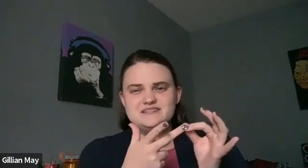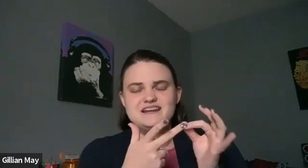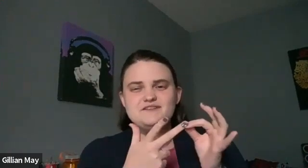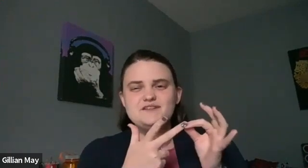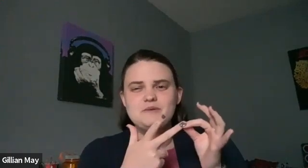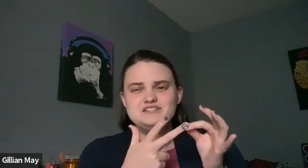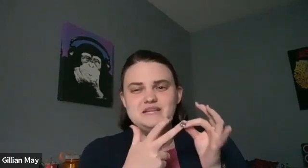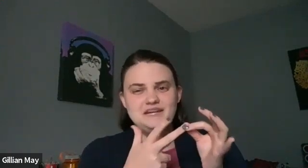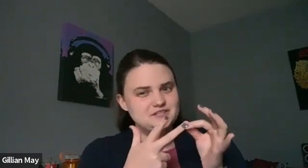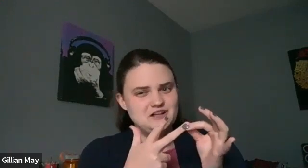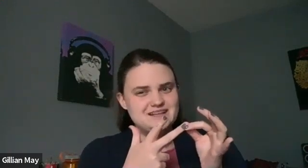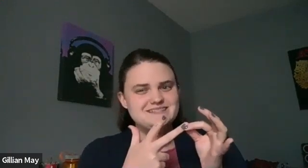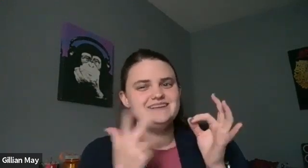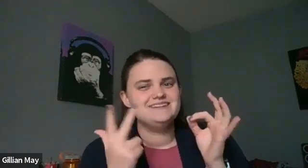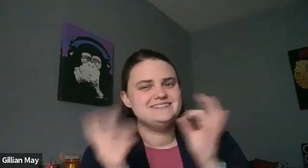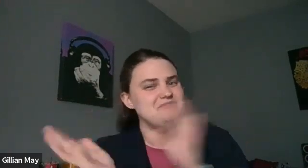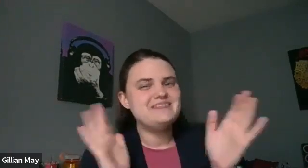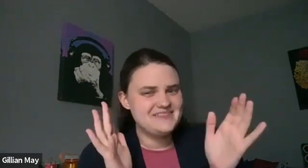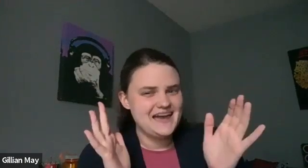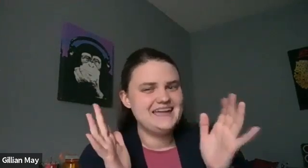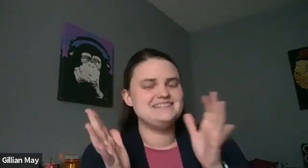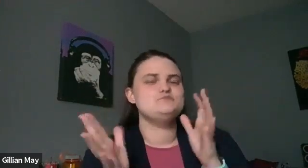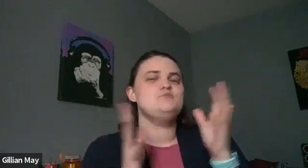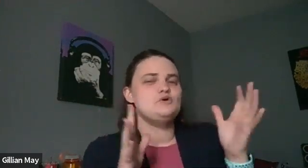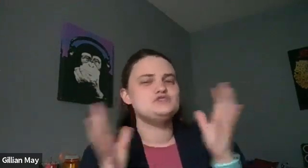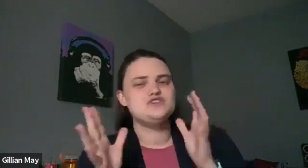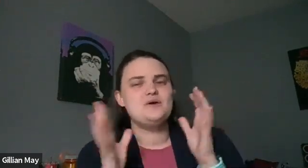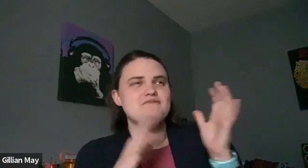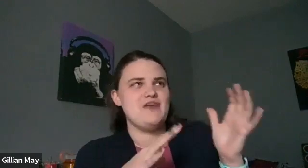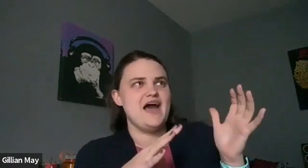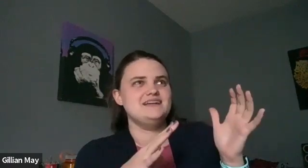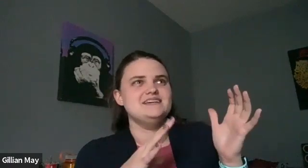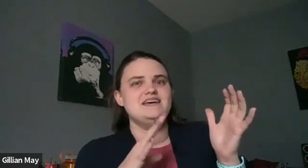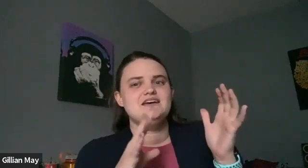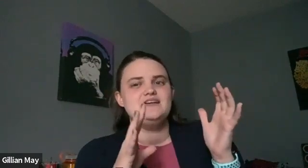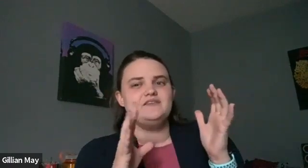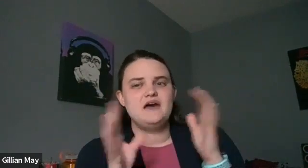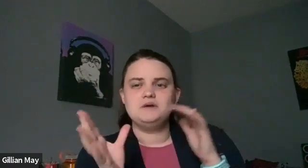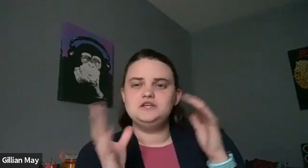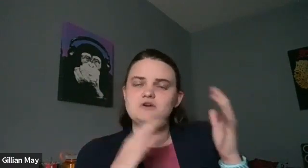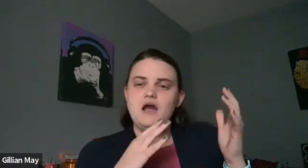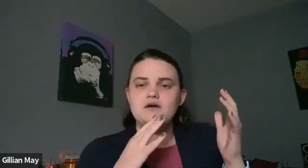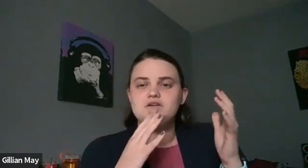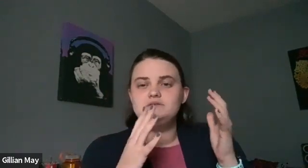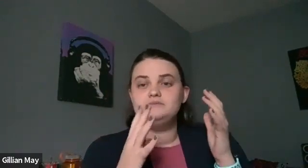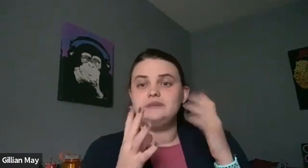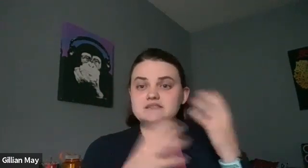then I feel like we're about to do an English class. It's not really that, it's more so of that way you know how to